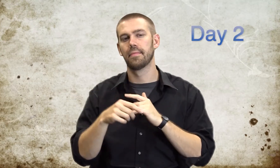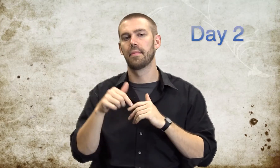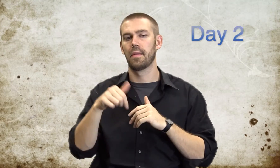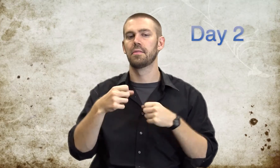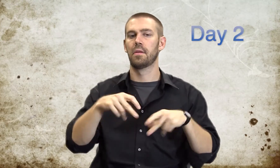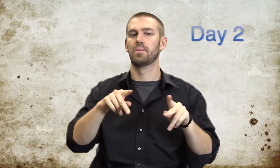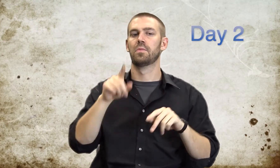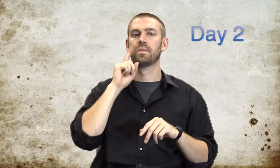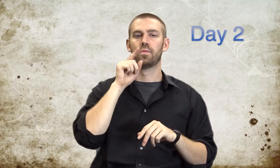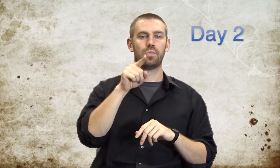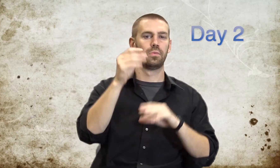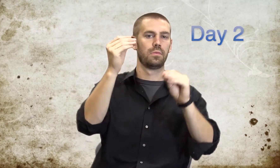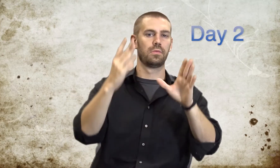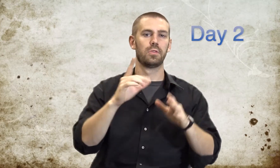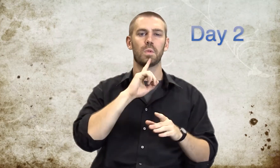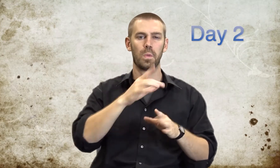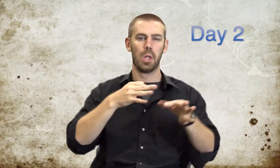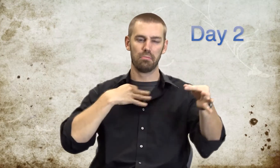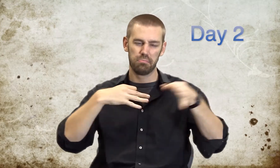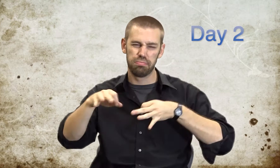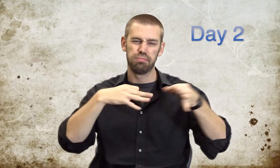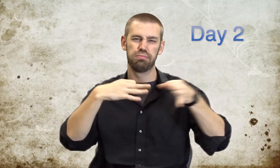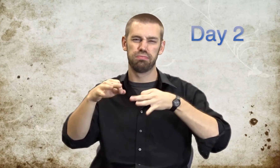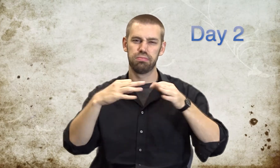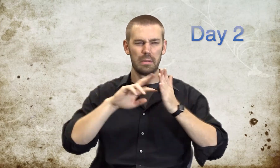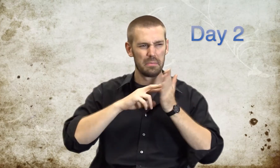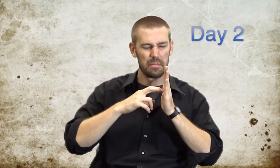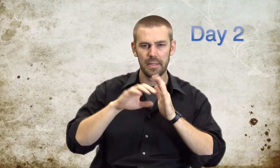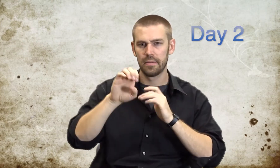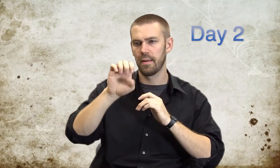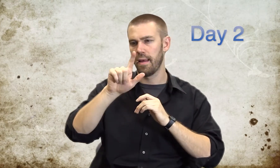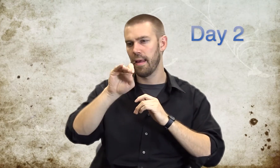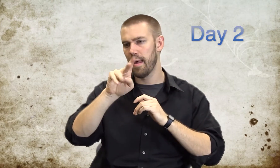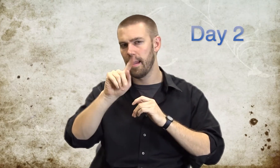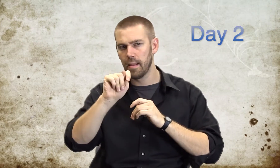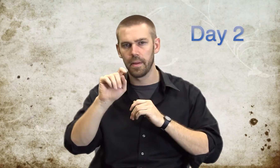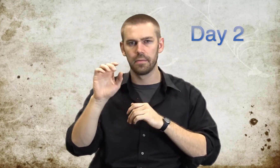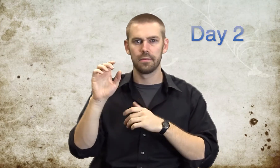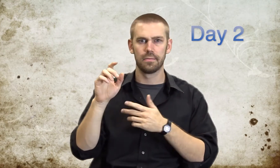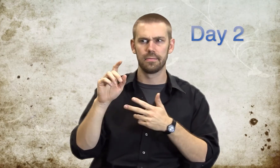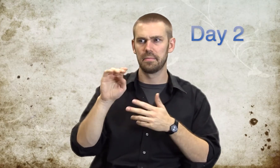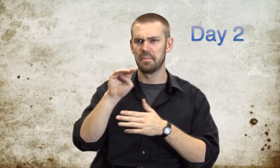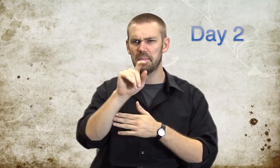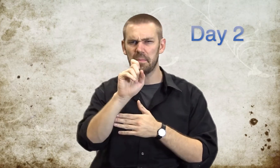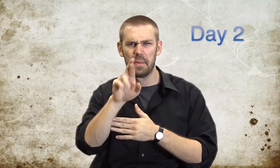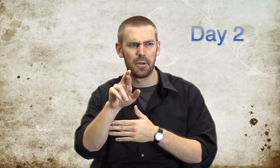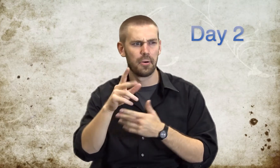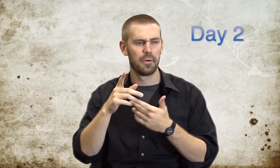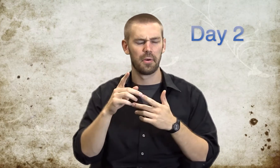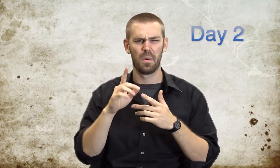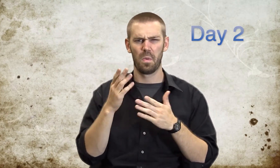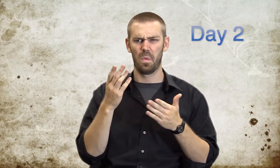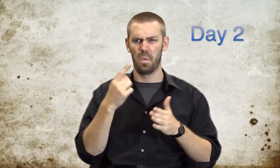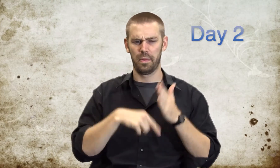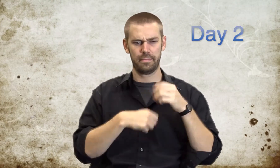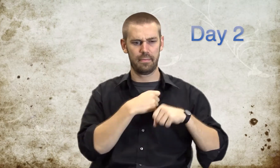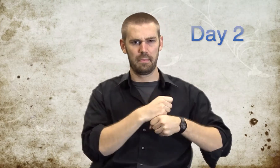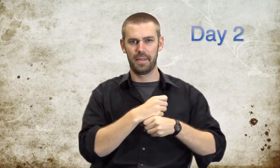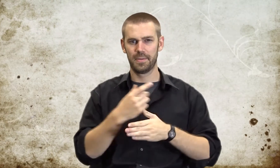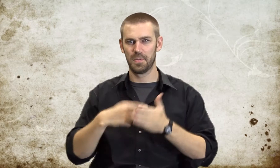get to go more in depth. And this is where you as a teacher will have an opportunity to explain to the students what are elements, what is matter, what